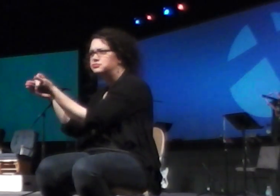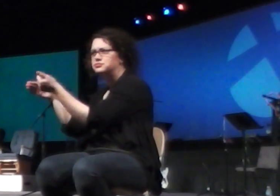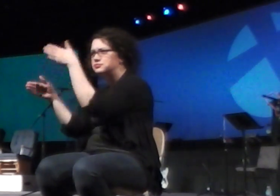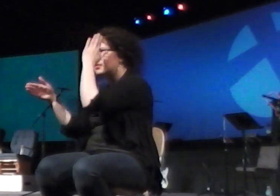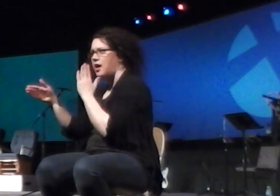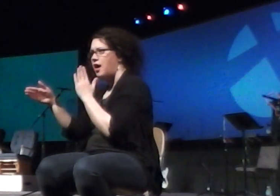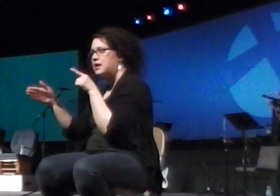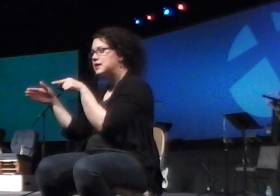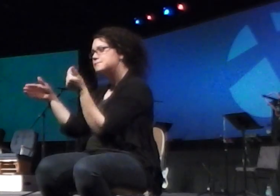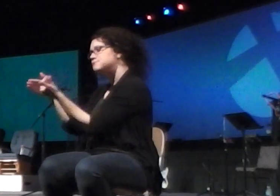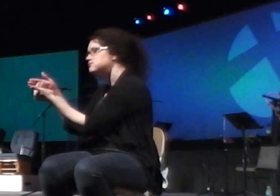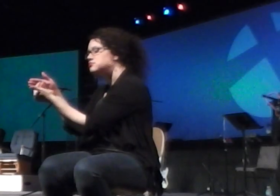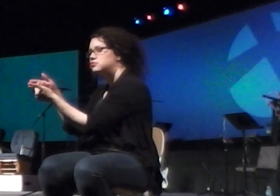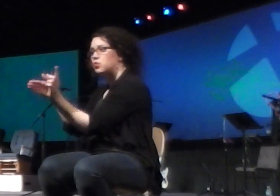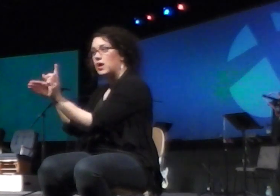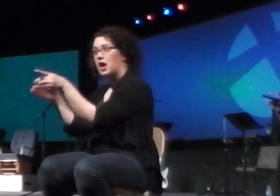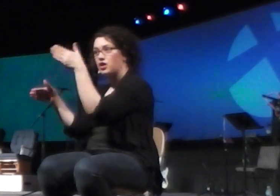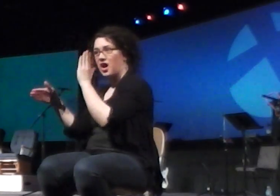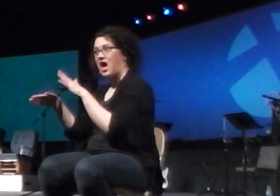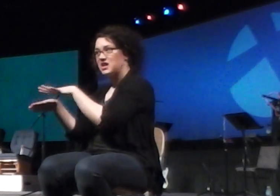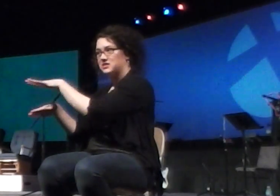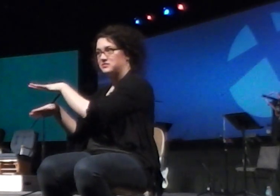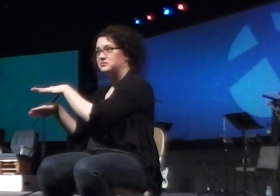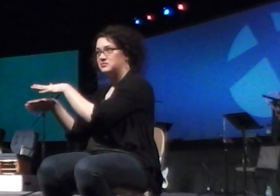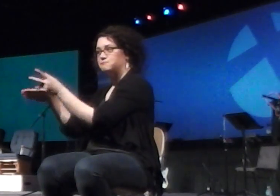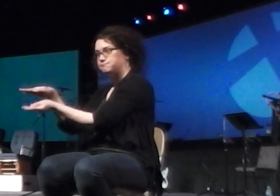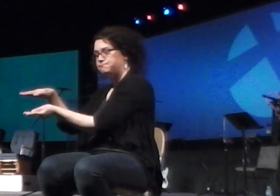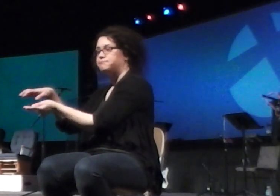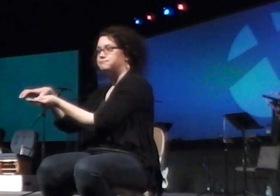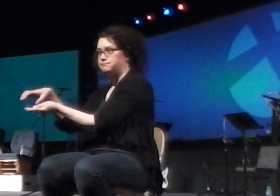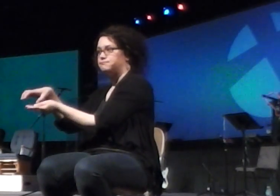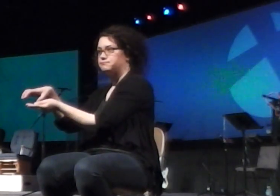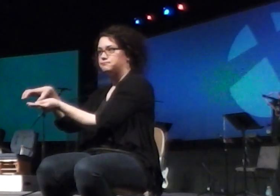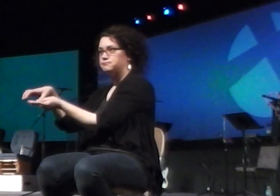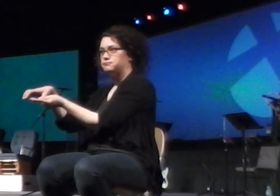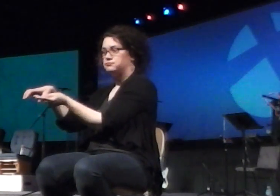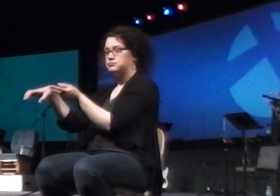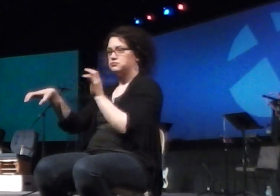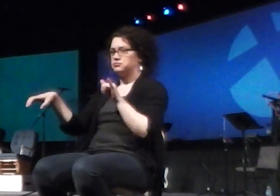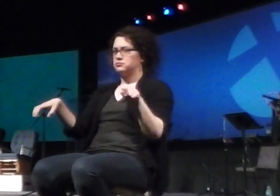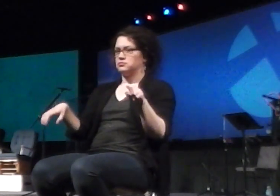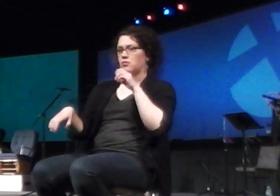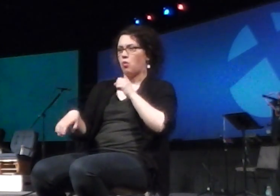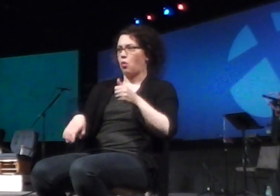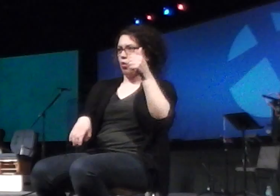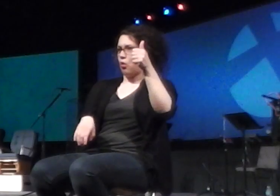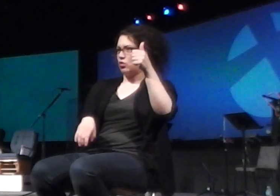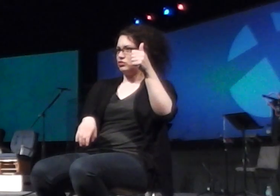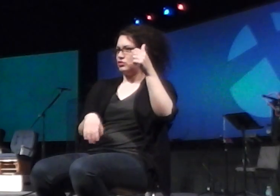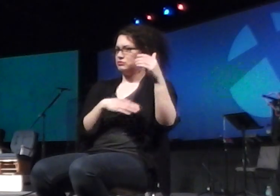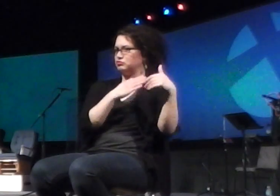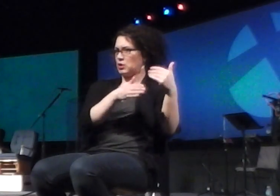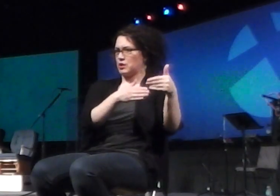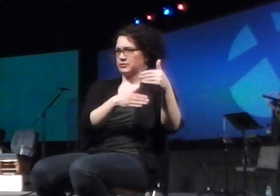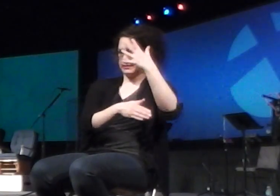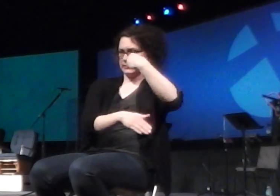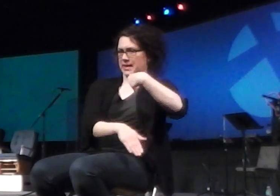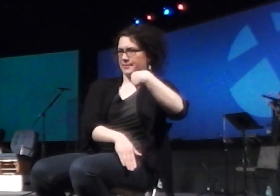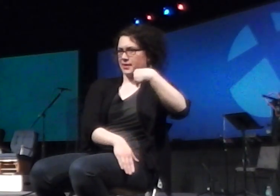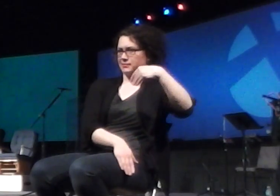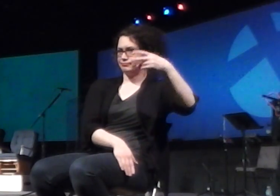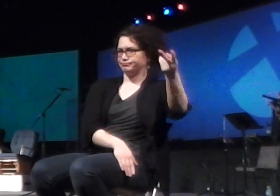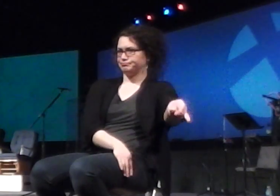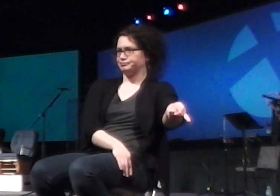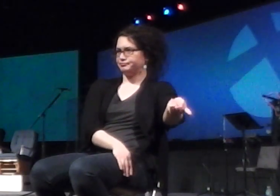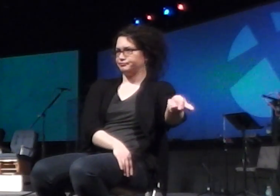He's close to where God is. And it's kind of pointing this out. The older generation is sleeping in this random place. The younger generation is